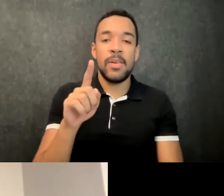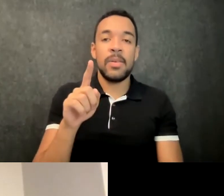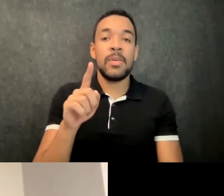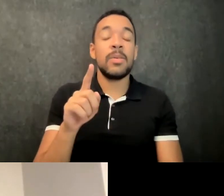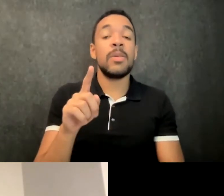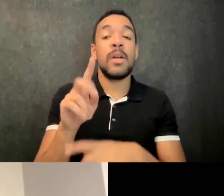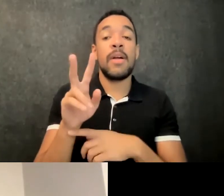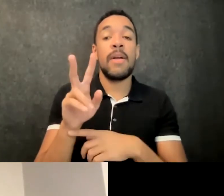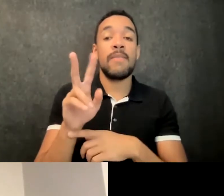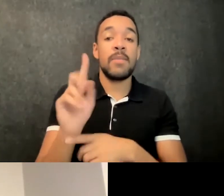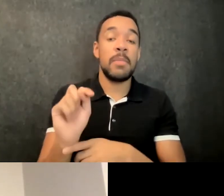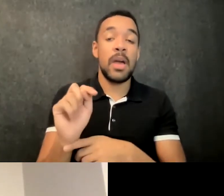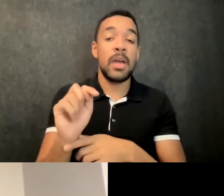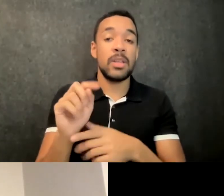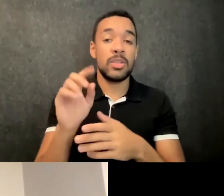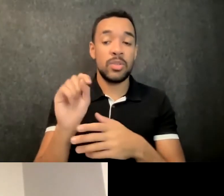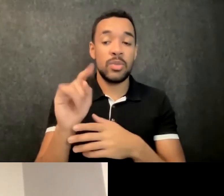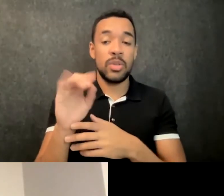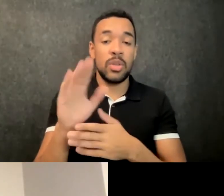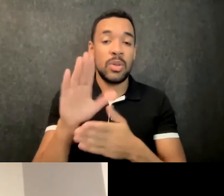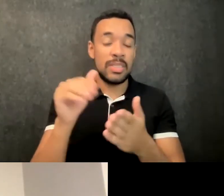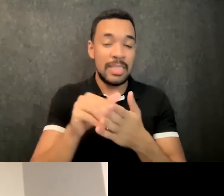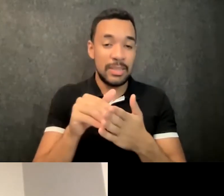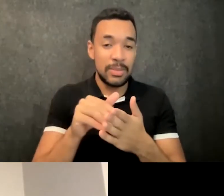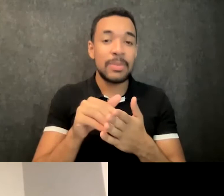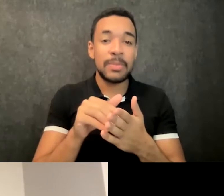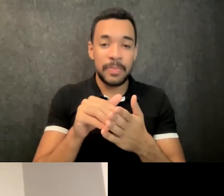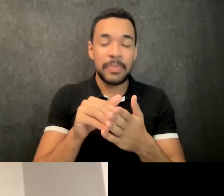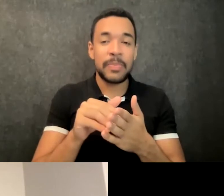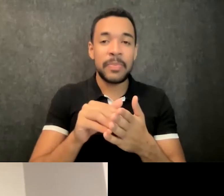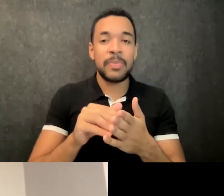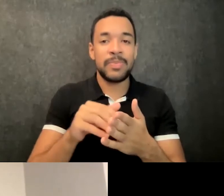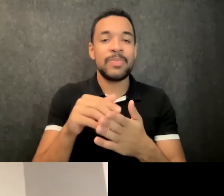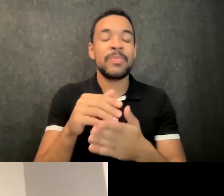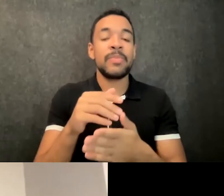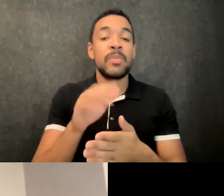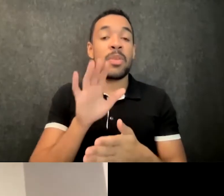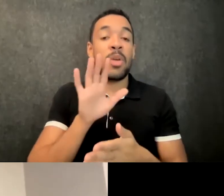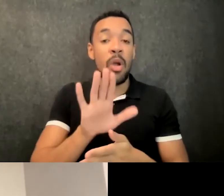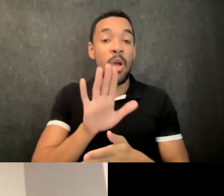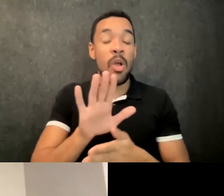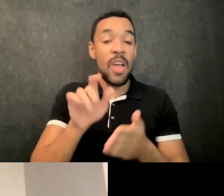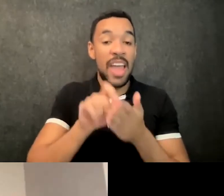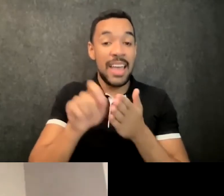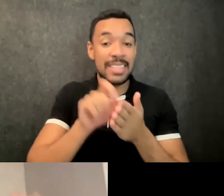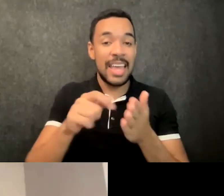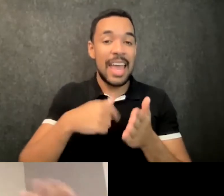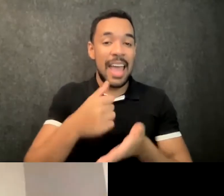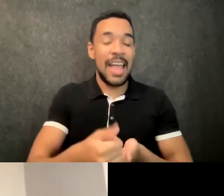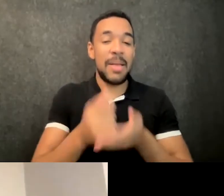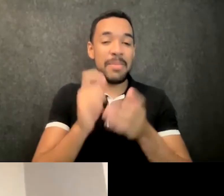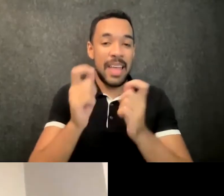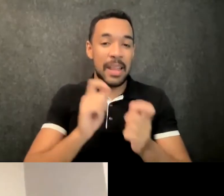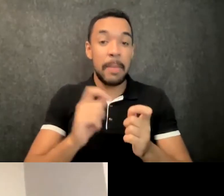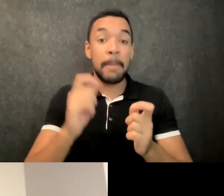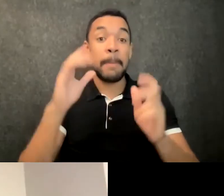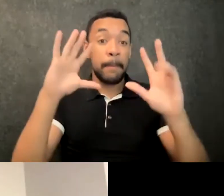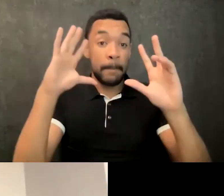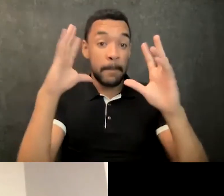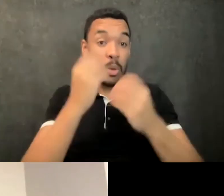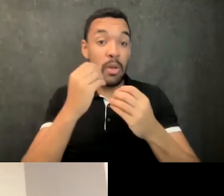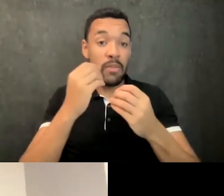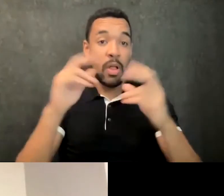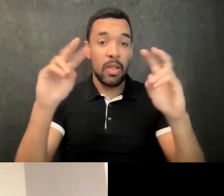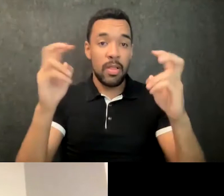and Tin House. Her essay, Tight, which I helped edit, beautiful beautiful, was nominated for a Pushcart Prize and